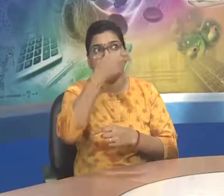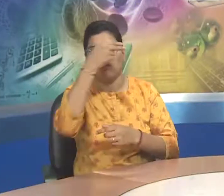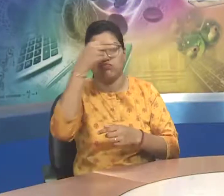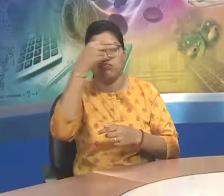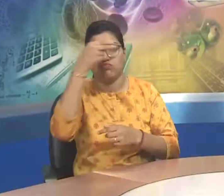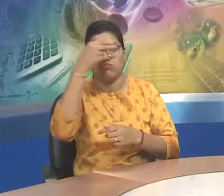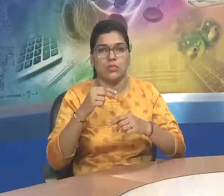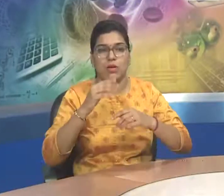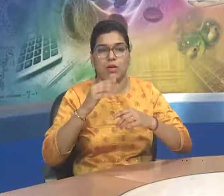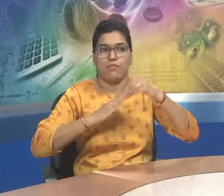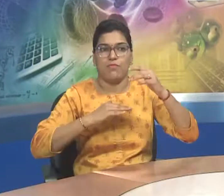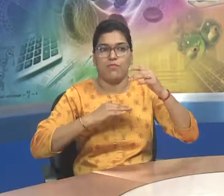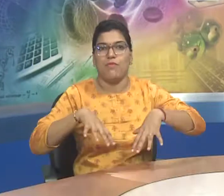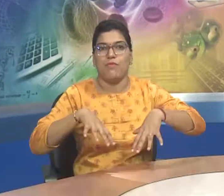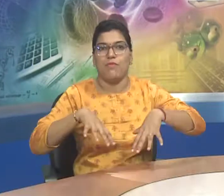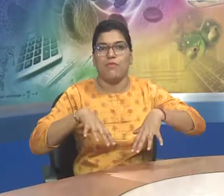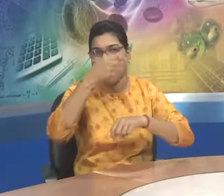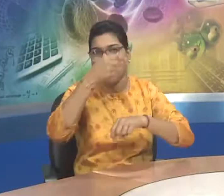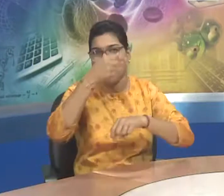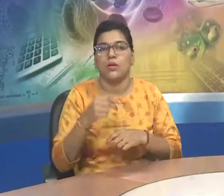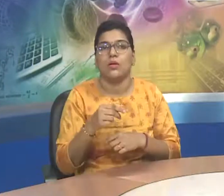The United Nations